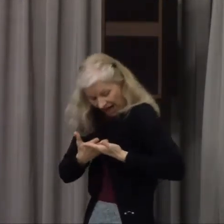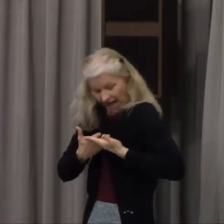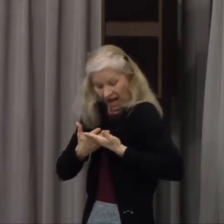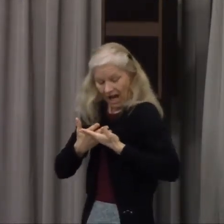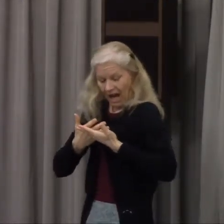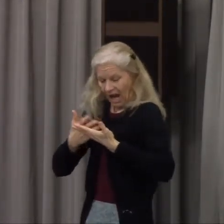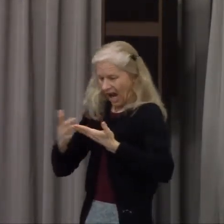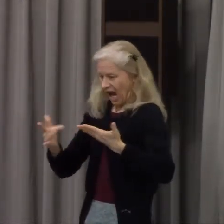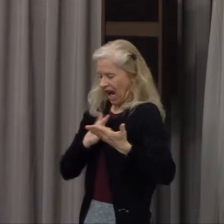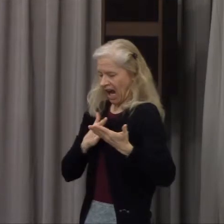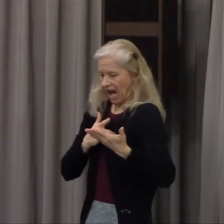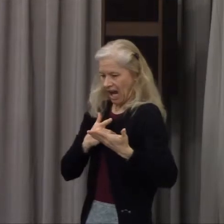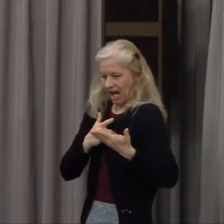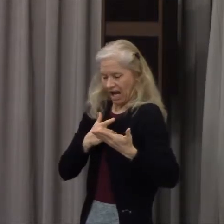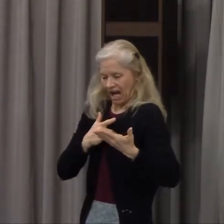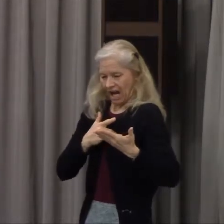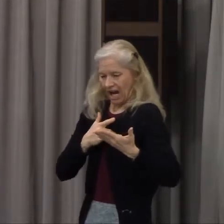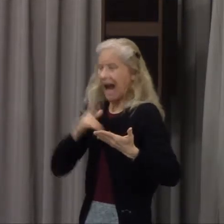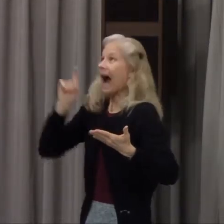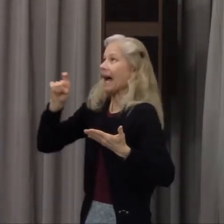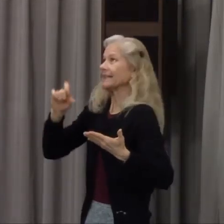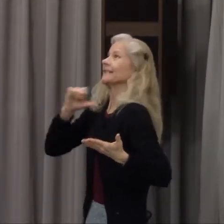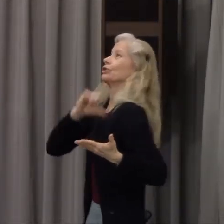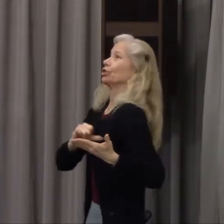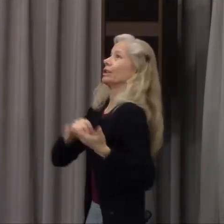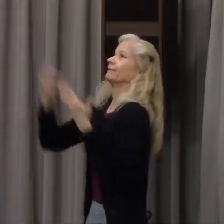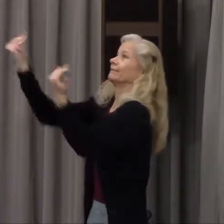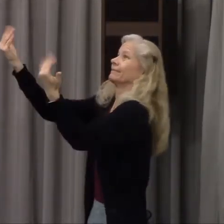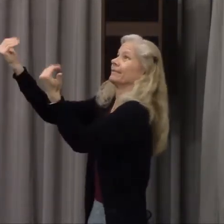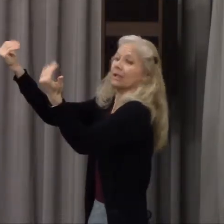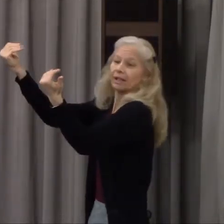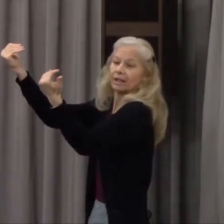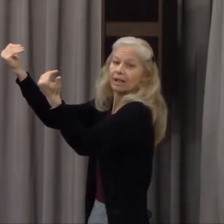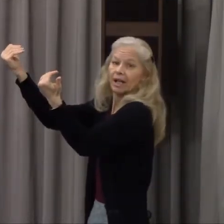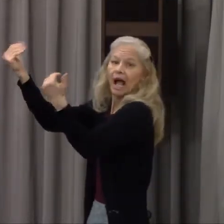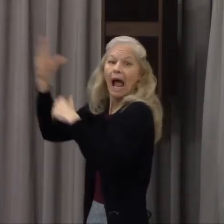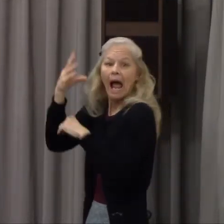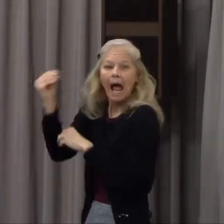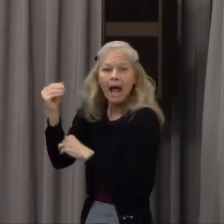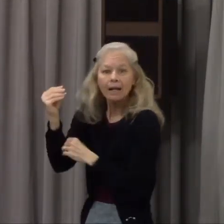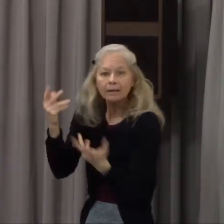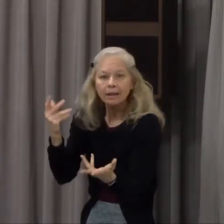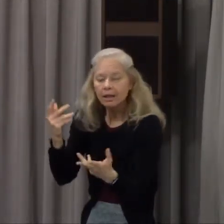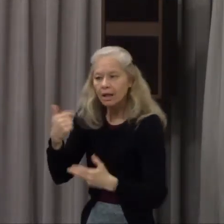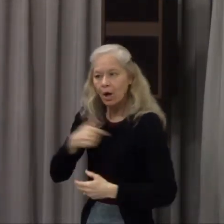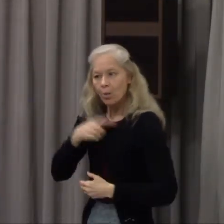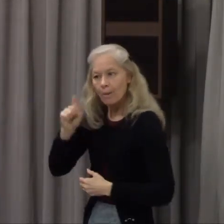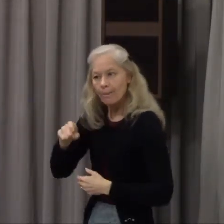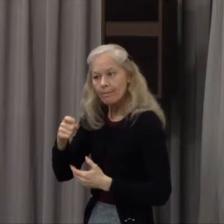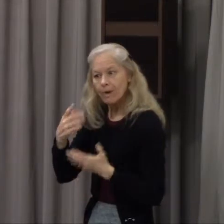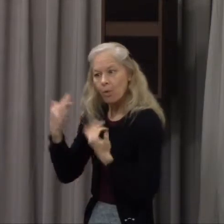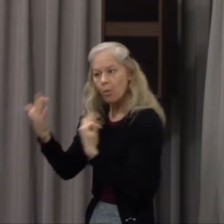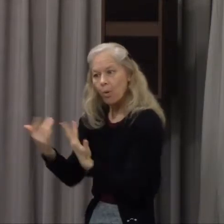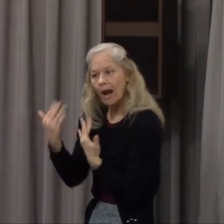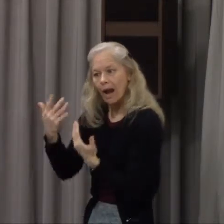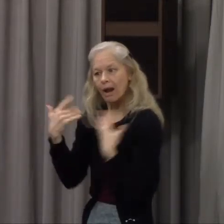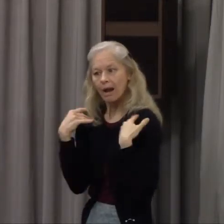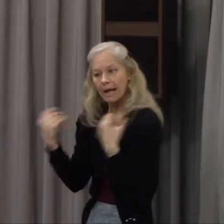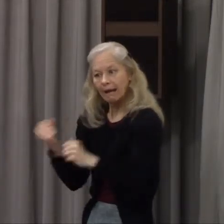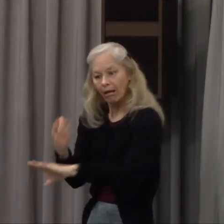us from all unrighteousness. Repent right now. God shows it, repent, confess it, get it right. You don't have to sign